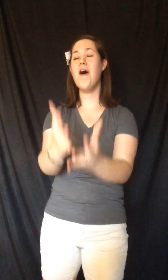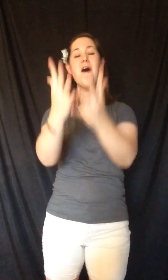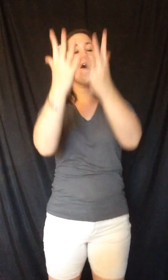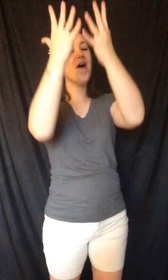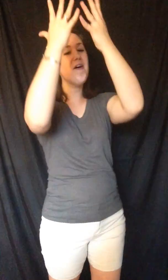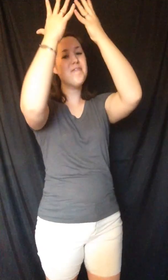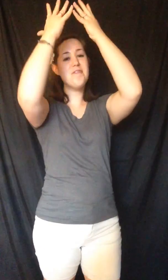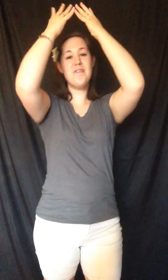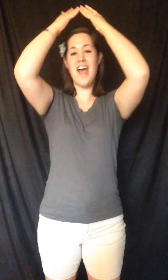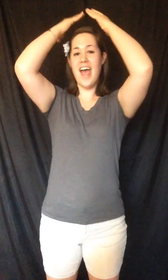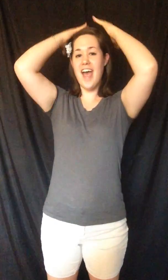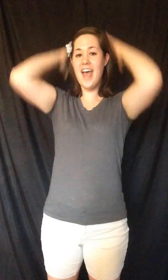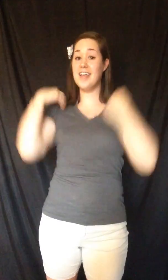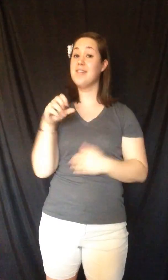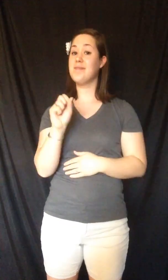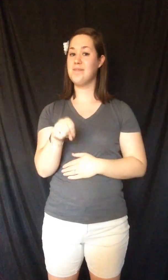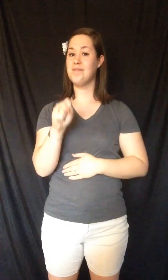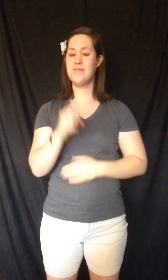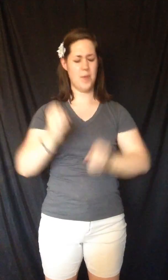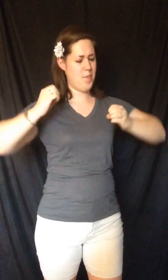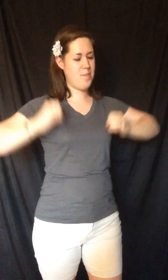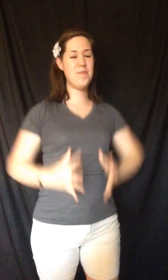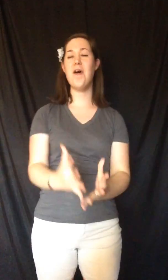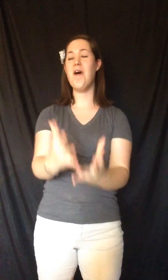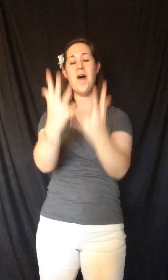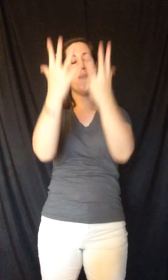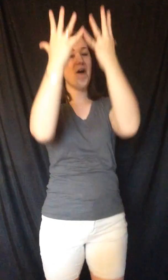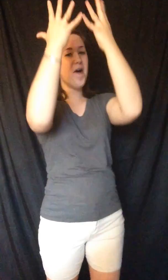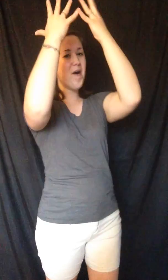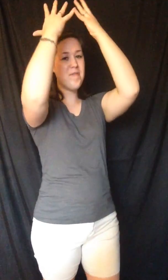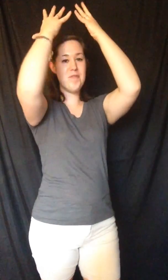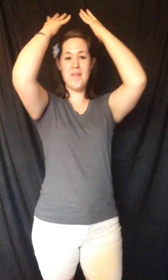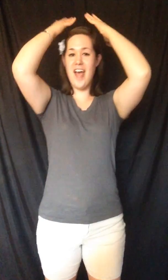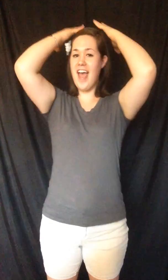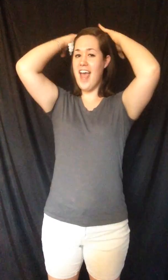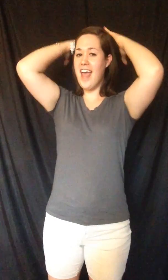away, blown away.